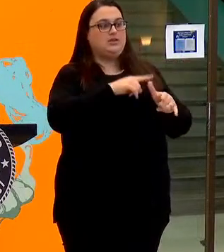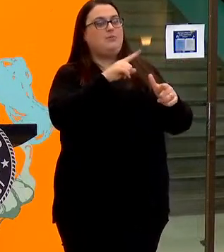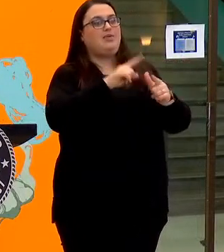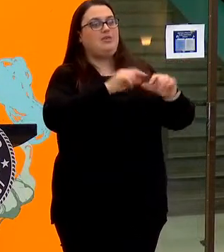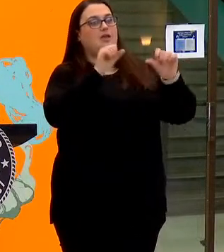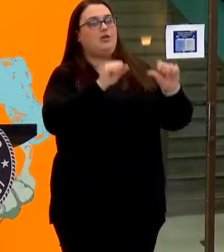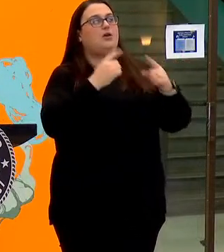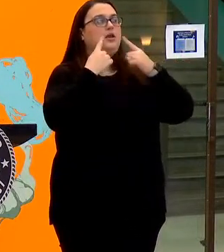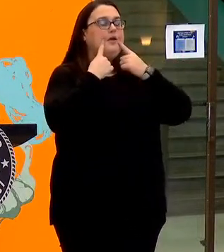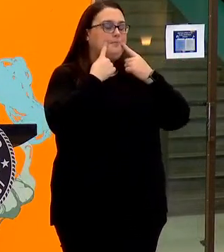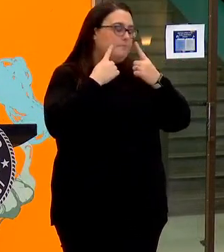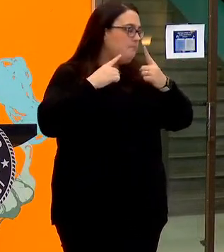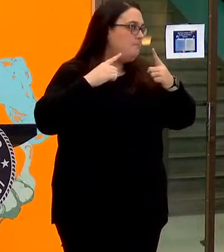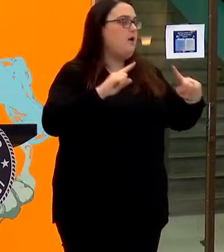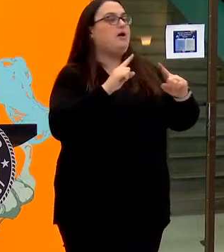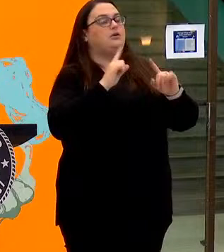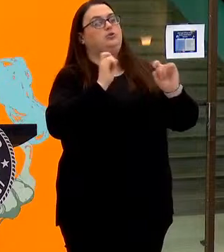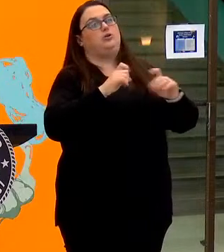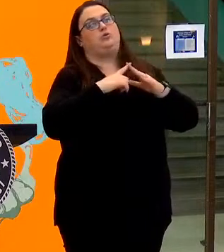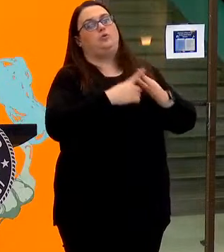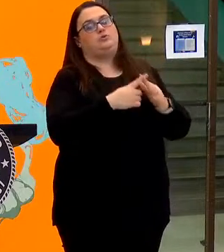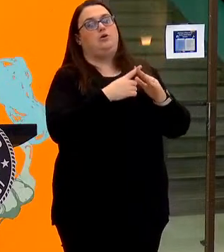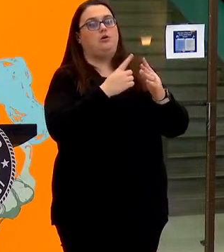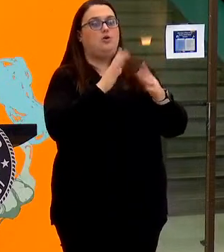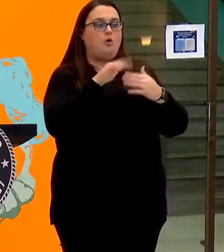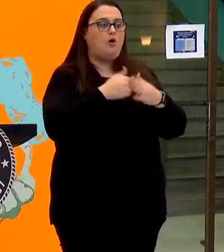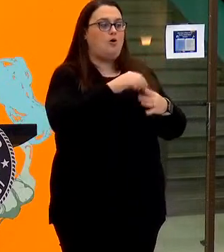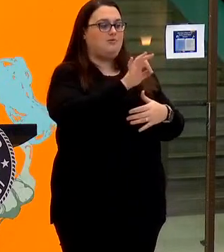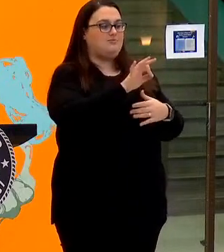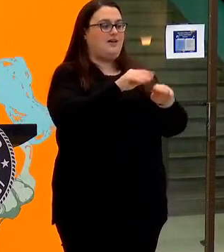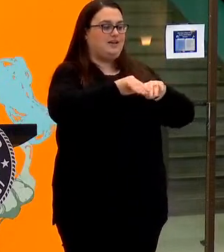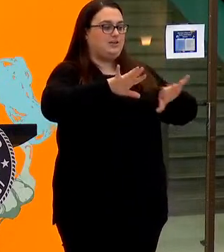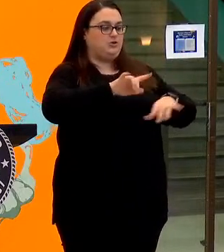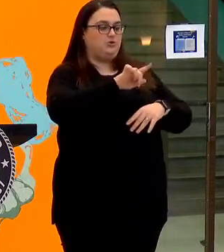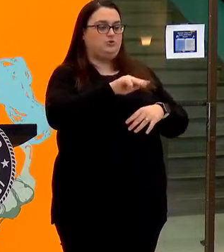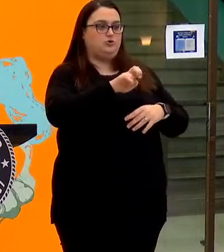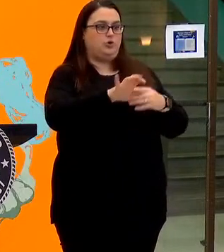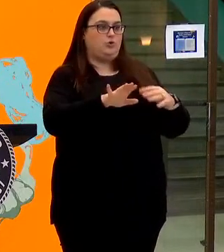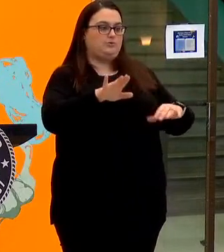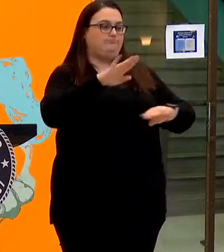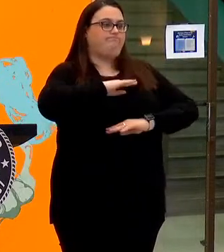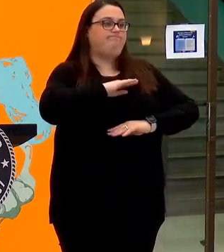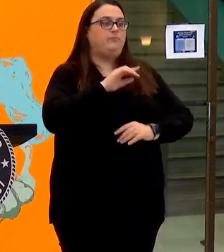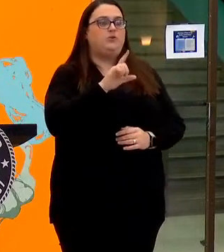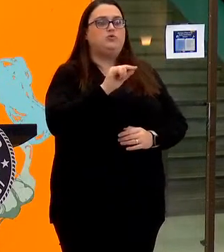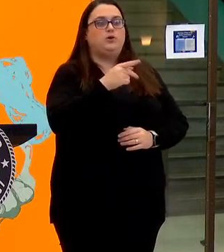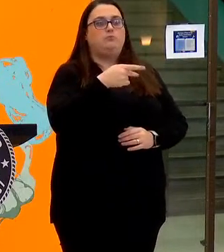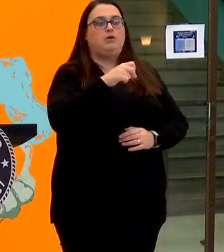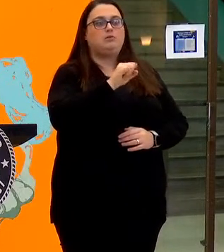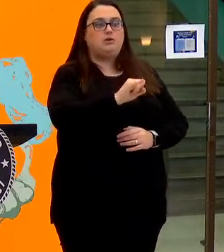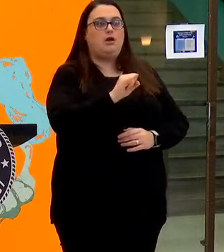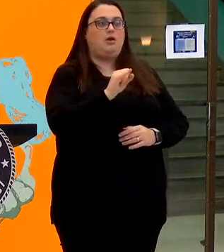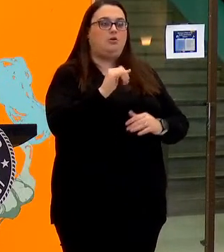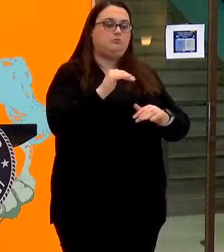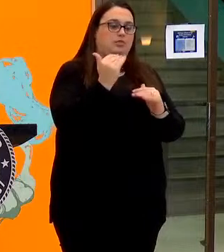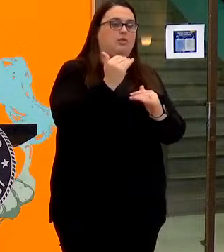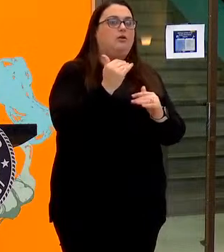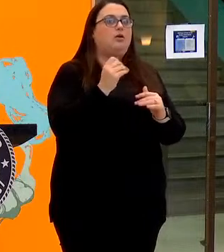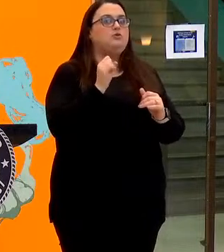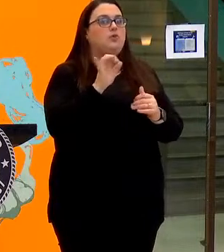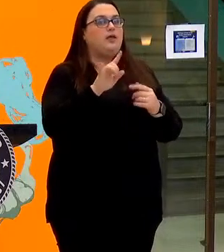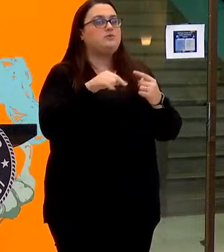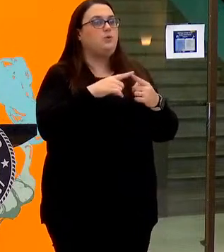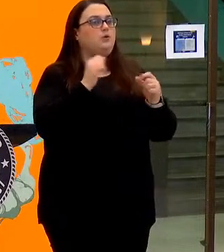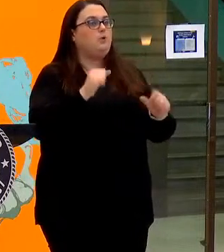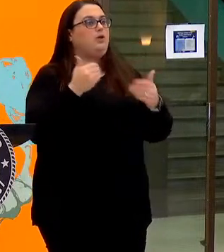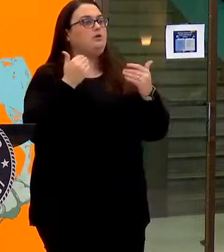were finally getting to that point where all 9 distribution zones met the 20 PSI threshold. And so that is when